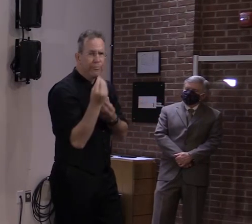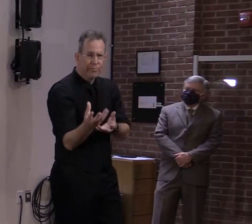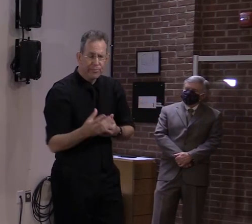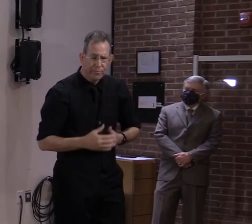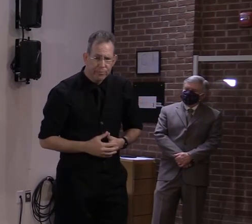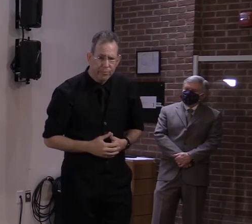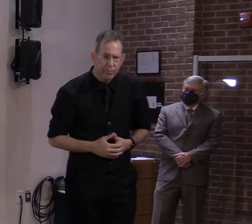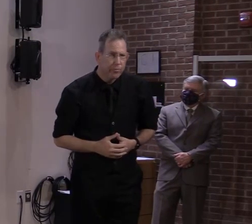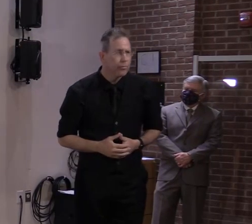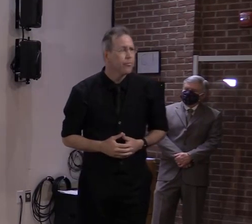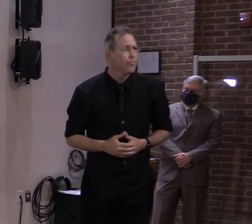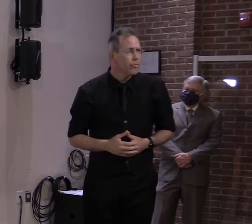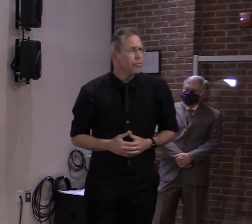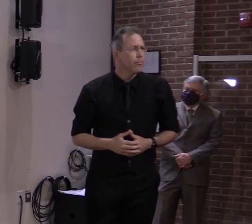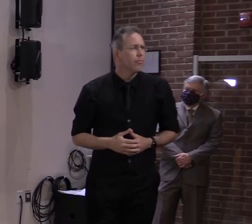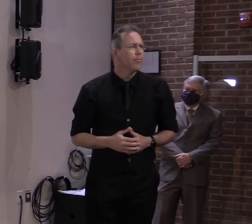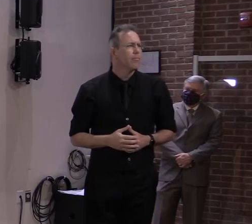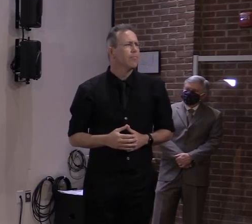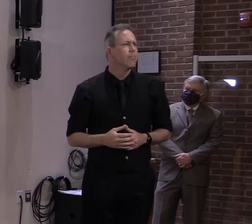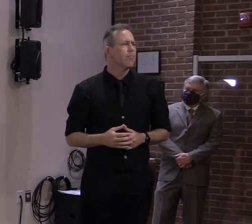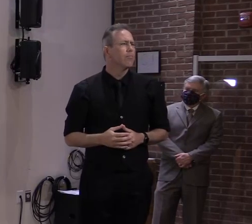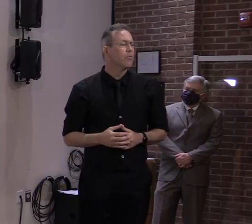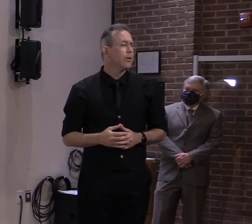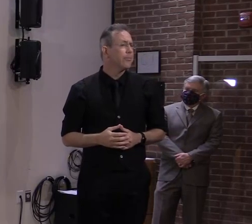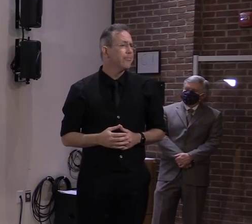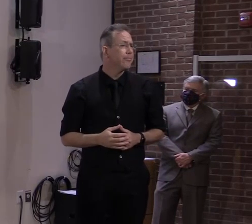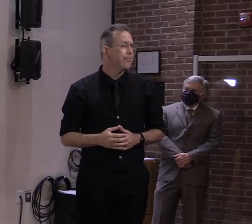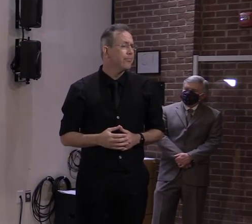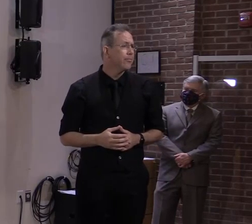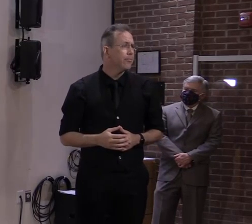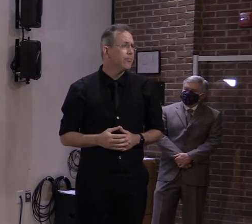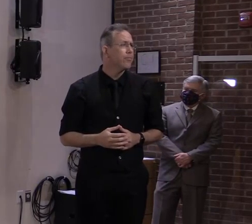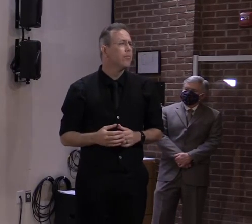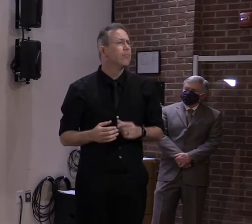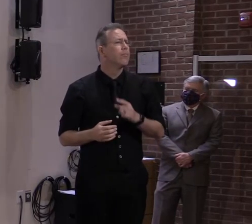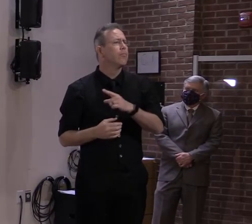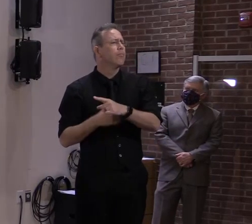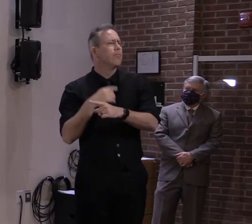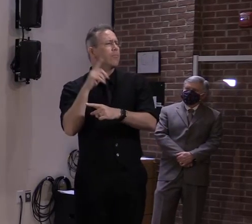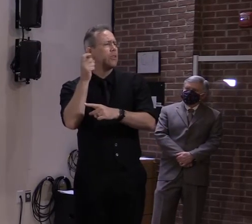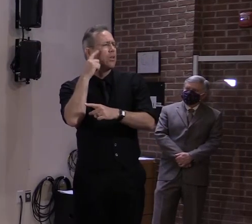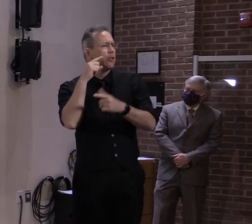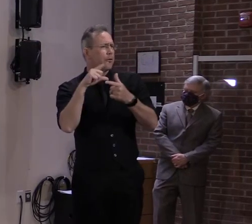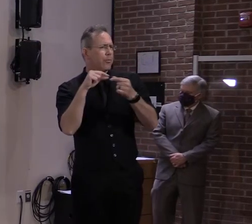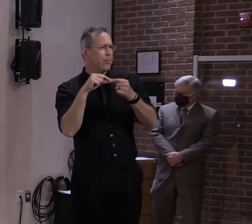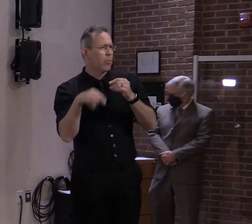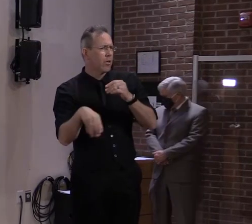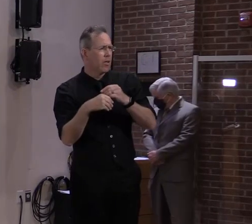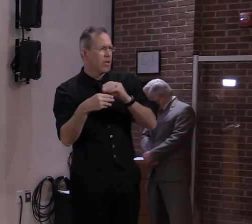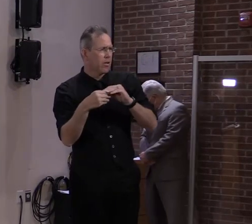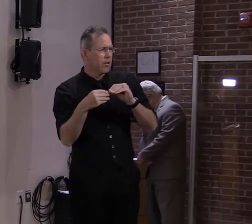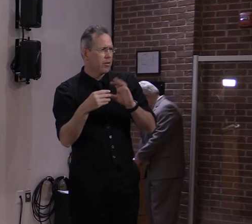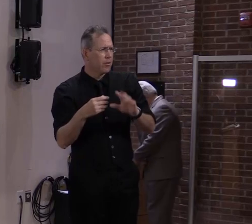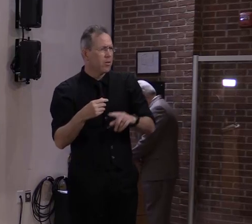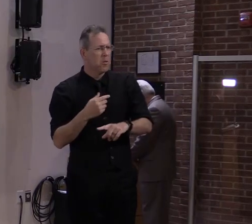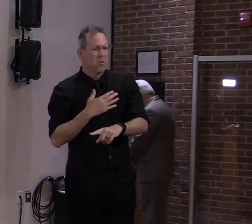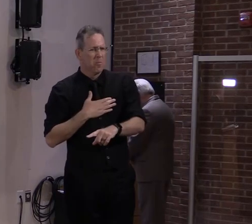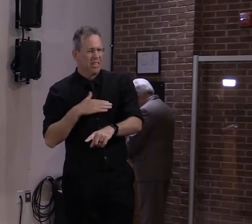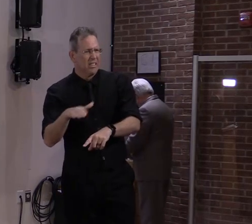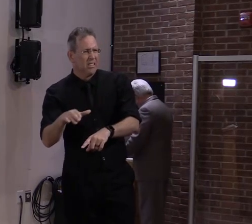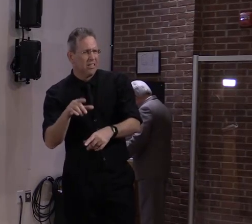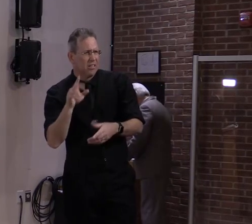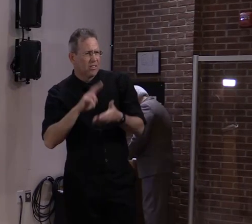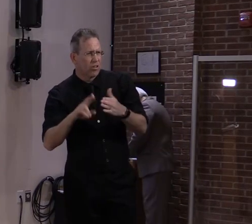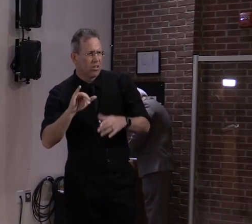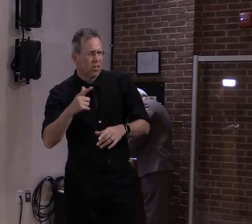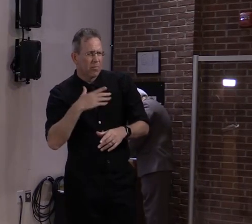requirements for employees and conditions of work. I'd also add, that would be great, Commissioner Harrington, but Mike, you